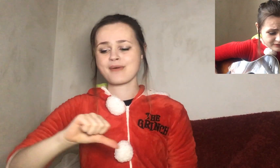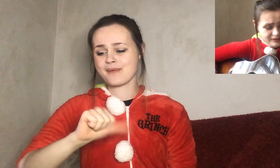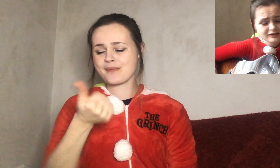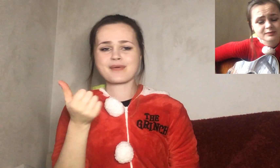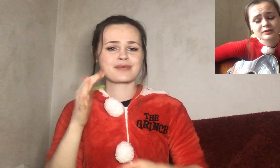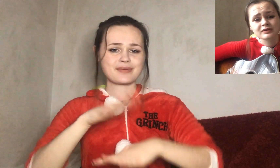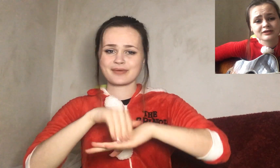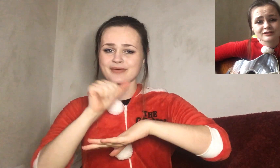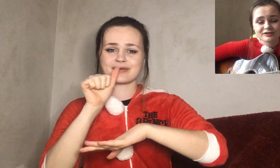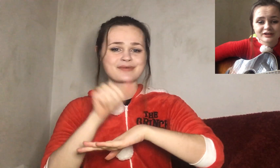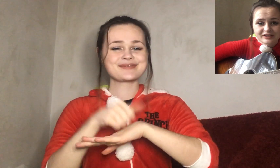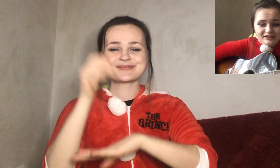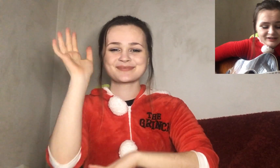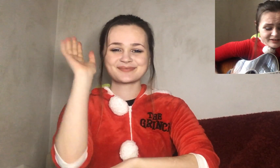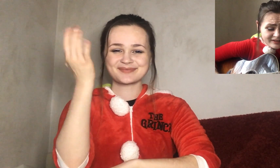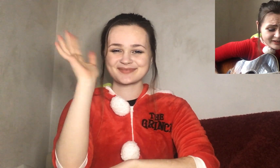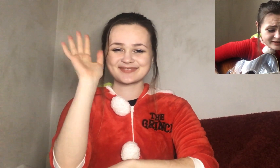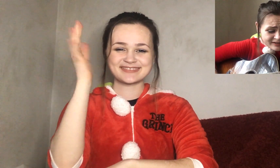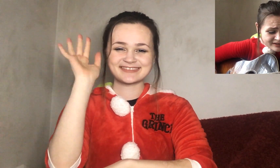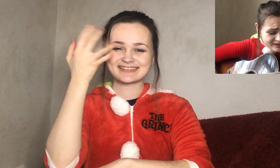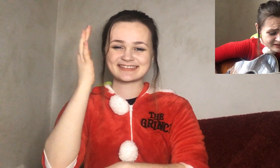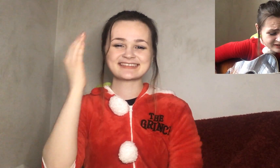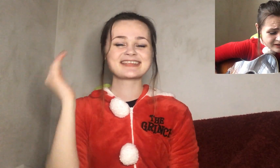by the Christmas tree.